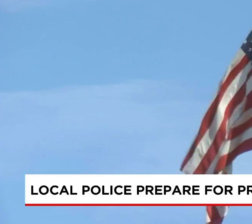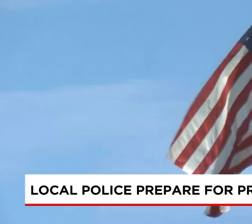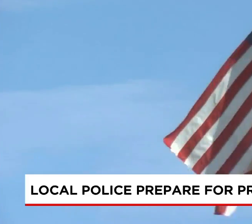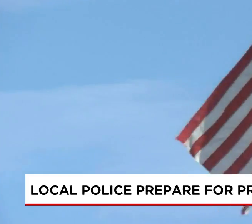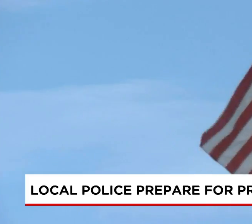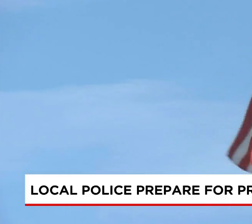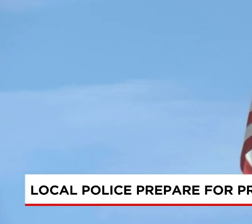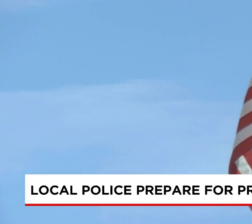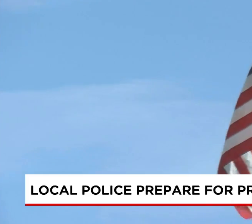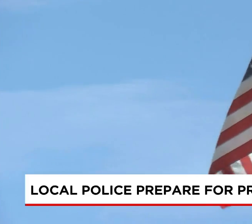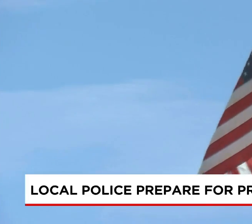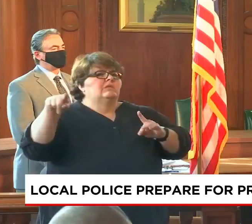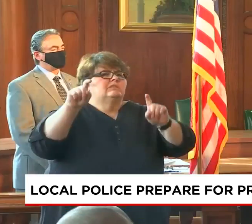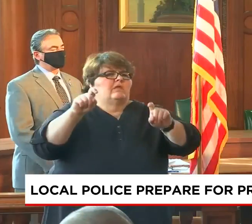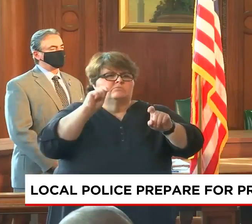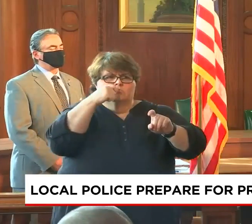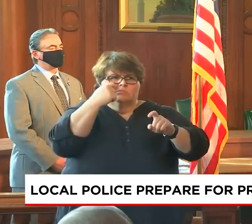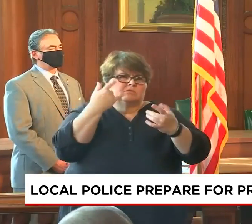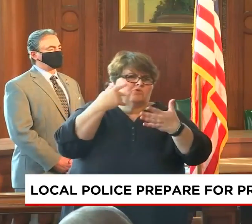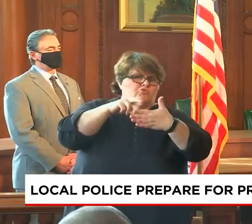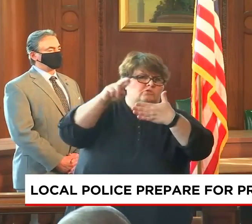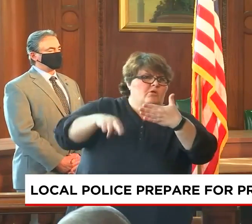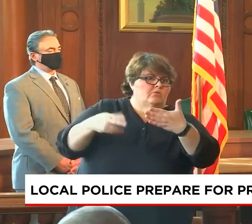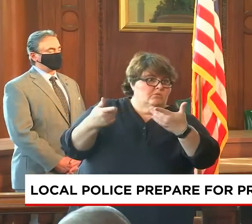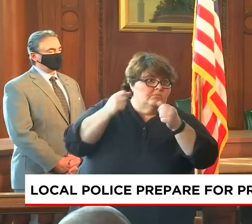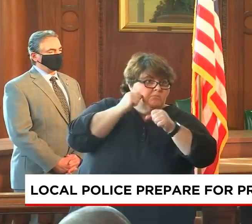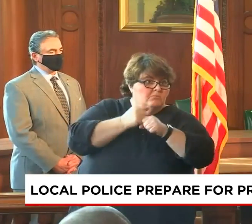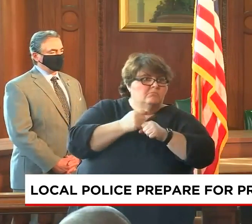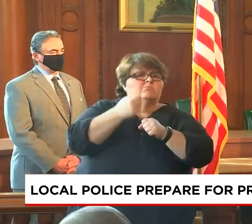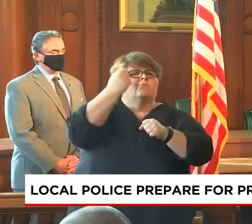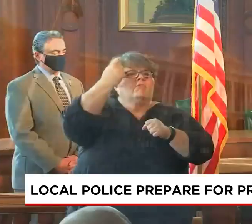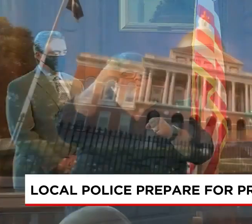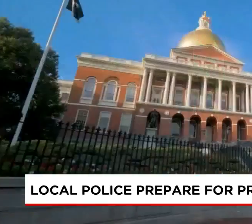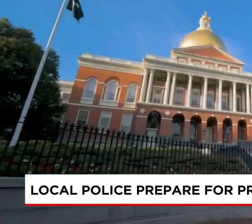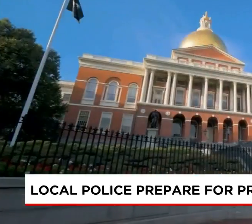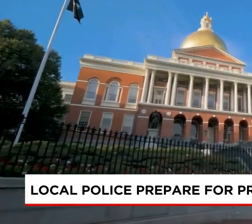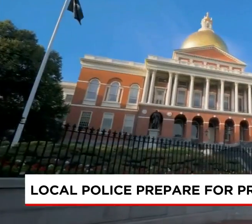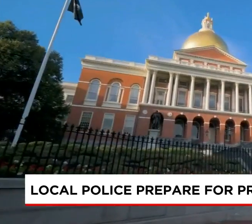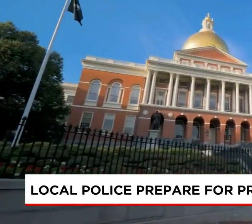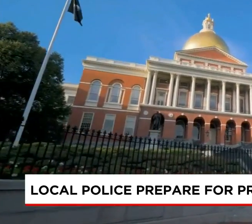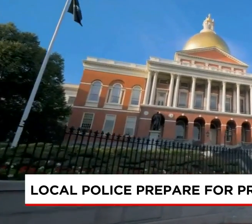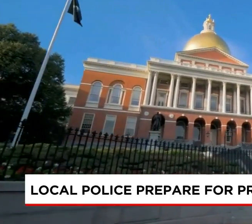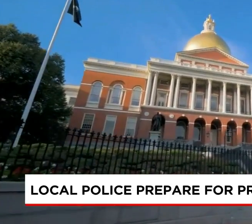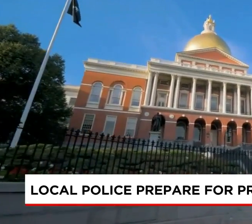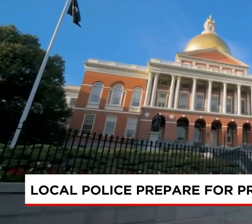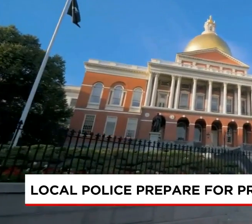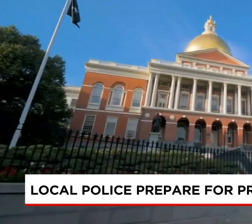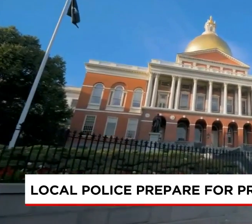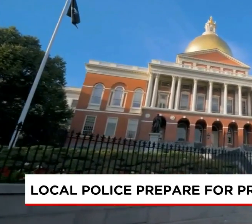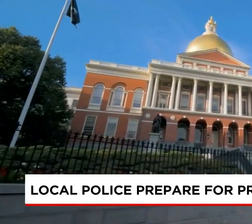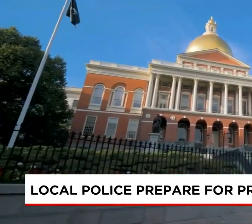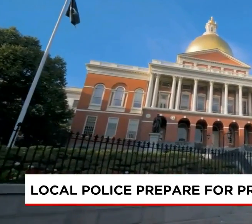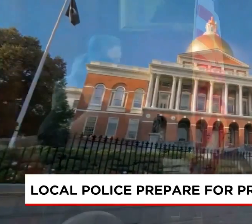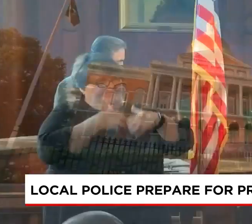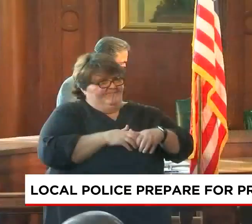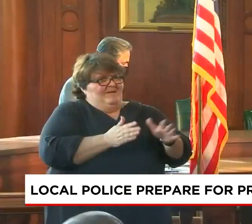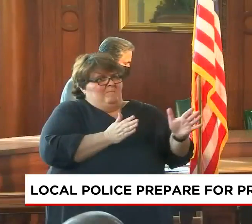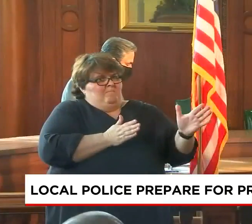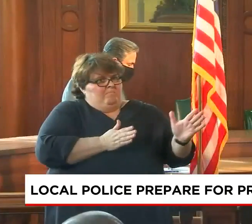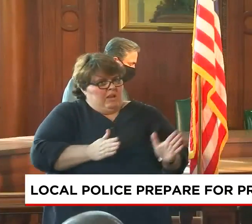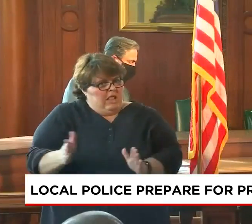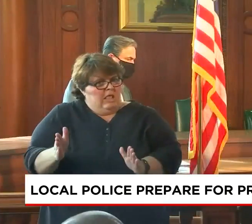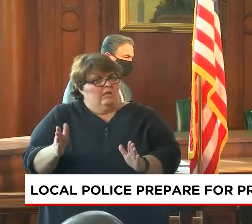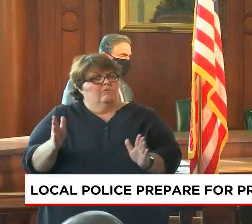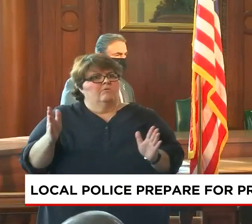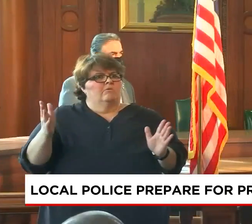from the Springfield Police Department and others from the Fire Department. The FBI says there are no major threats to the state at this time. Boston